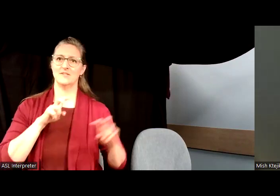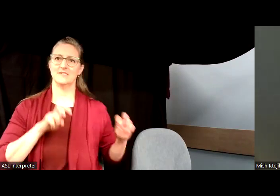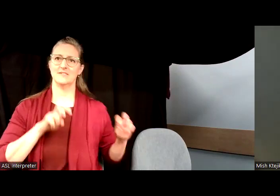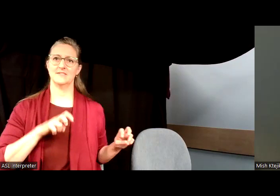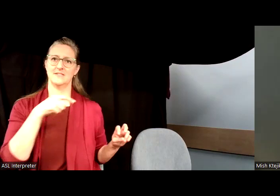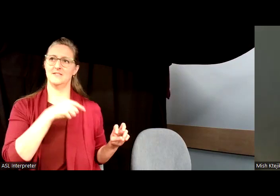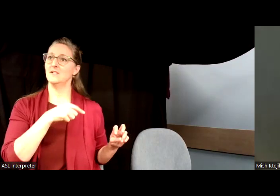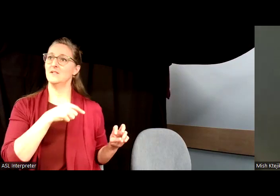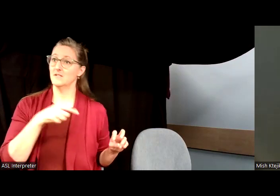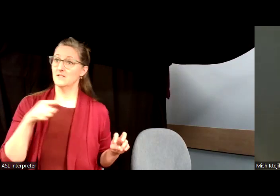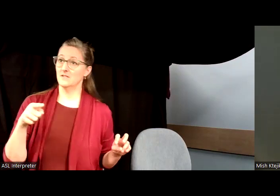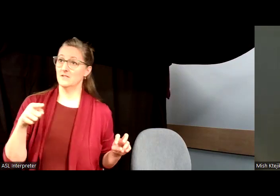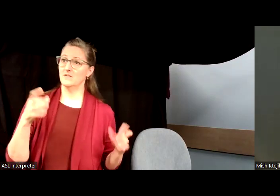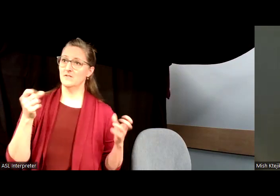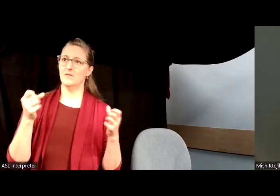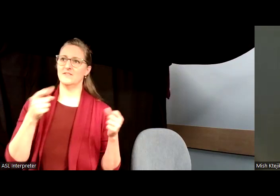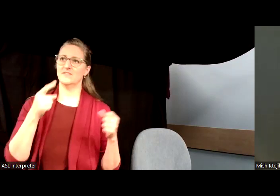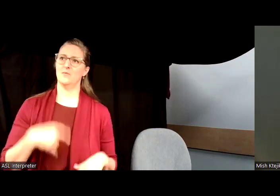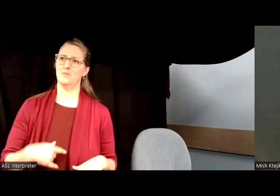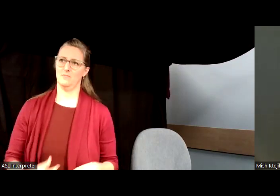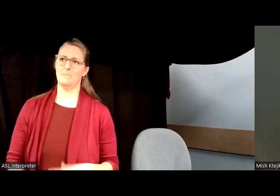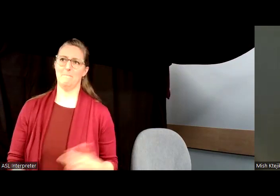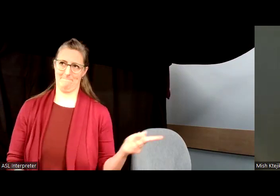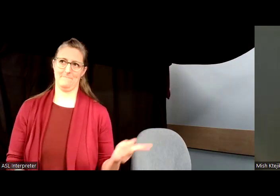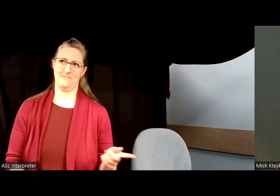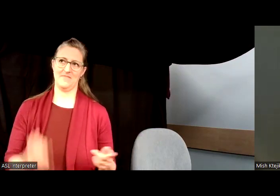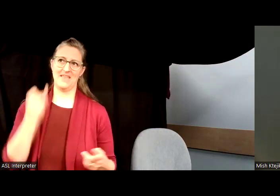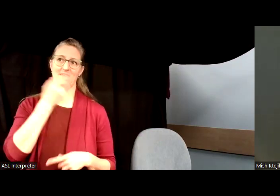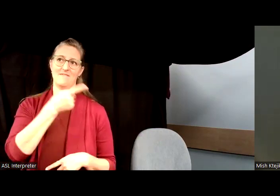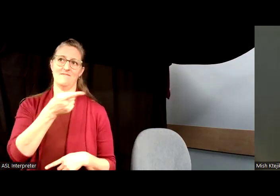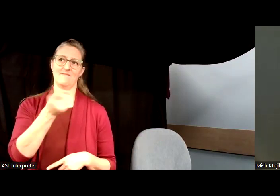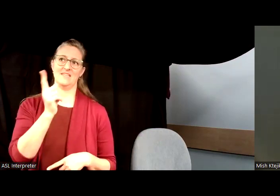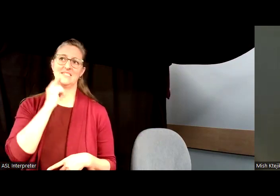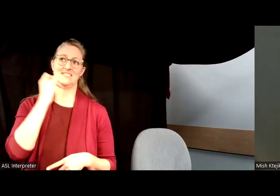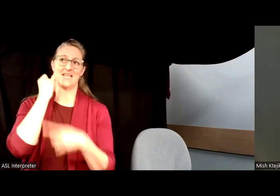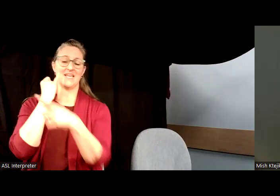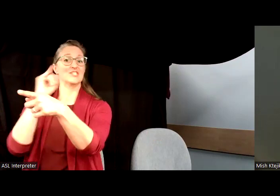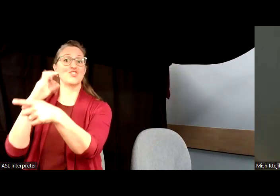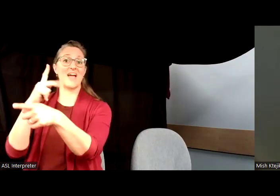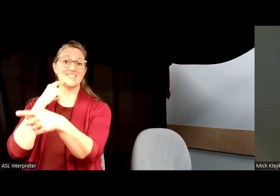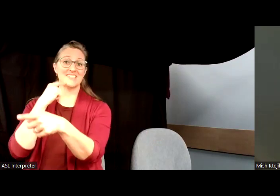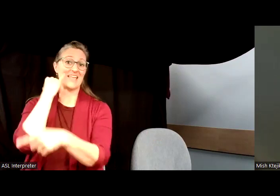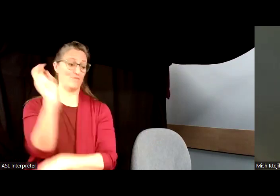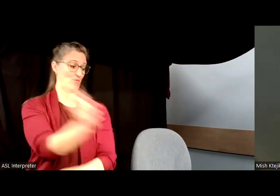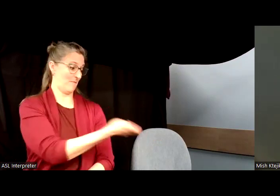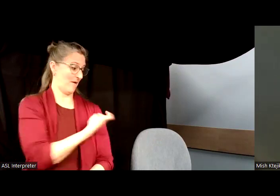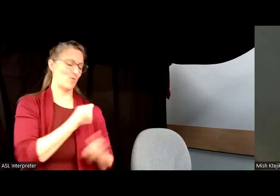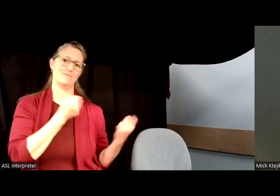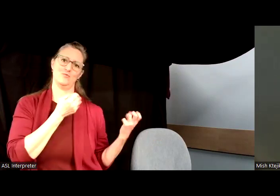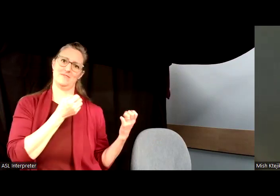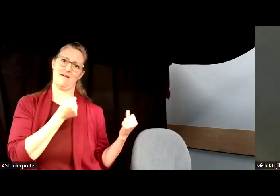Jackson's okay, so you get a sign. So you go. So everyone else will have to sign for